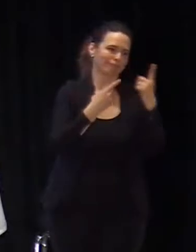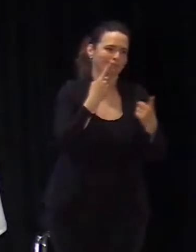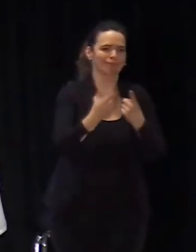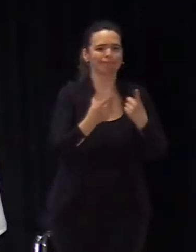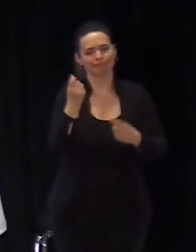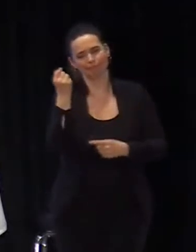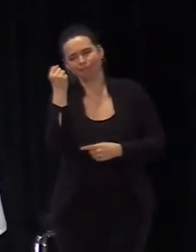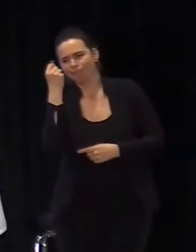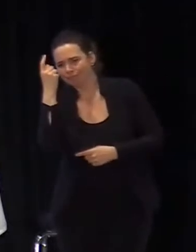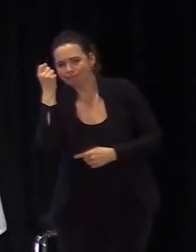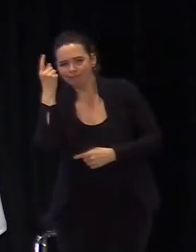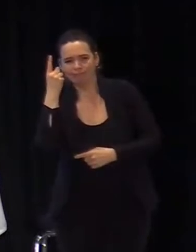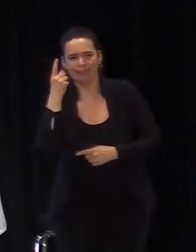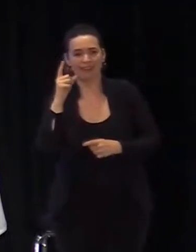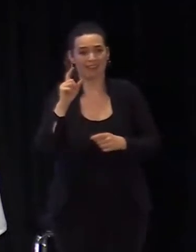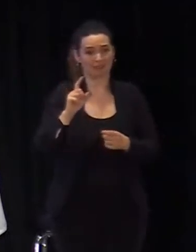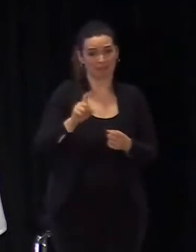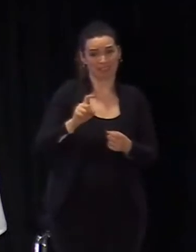a vaccine?